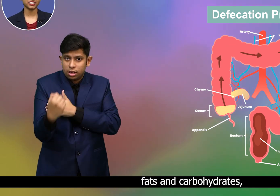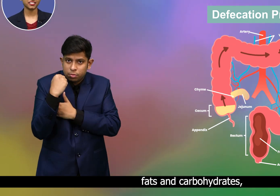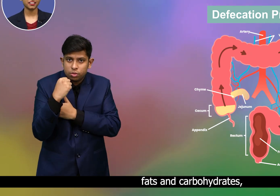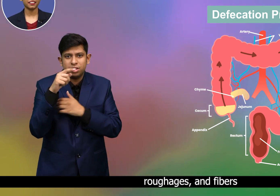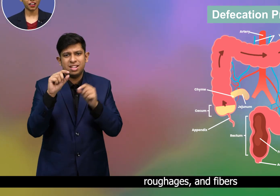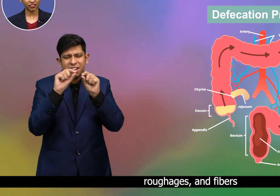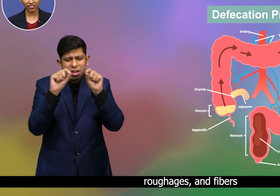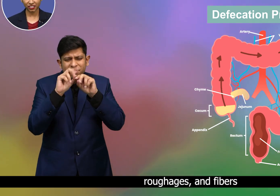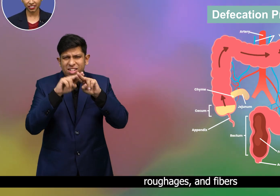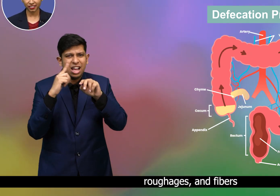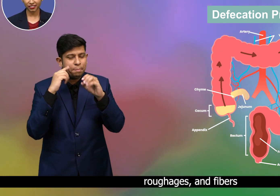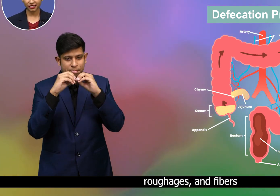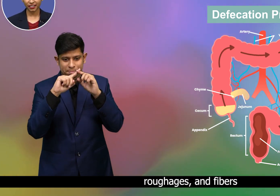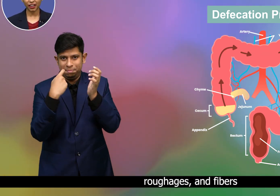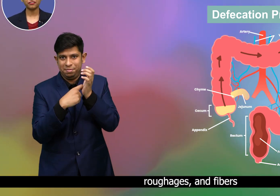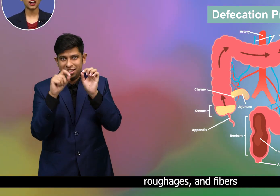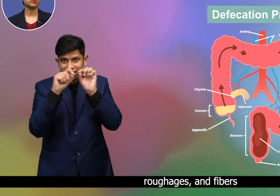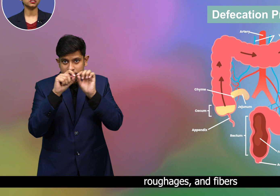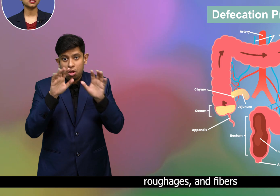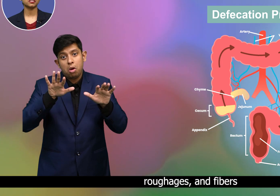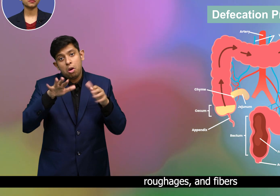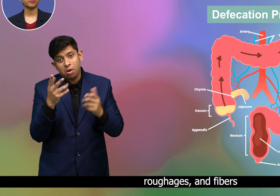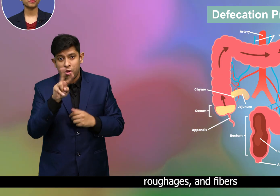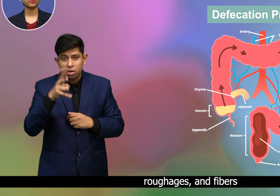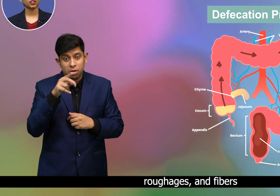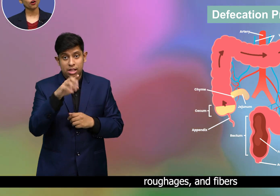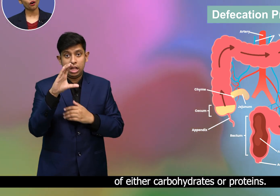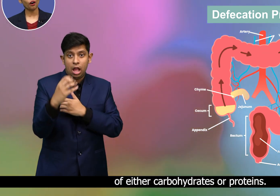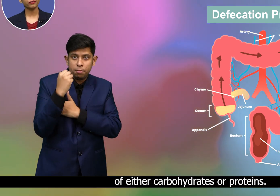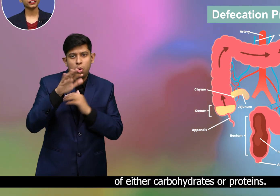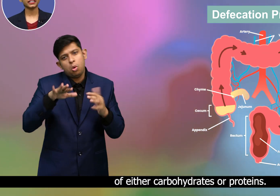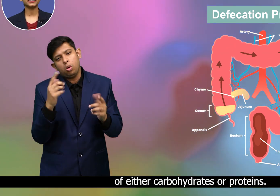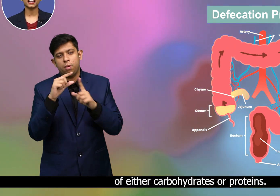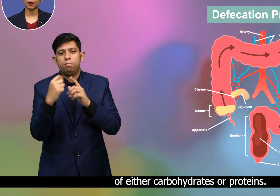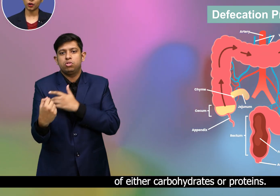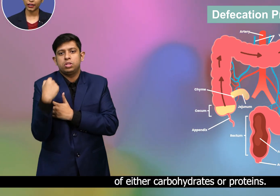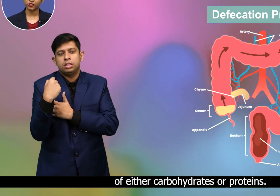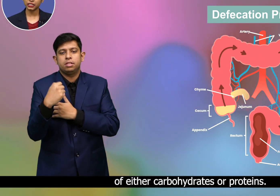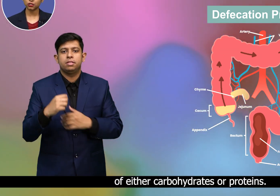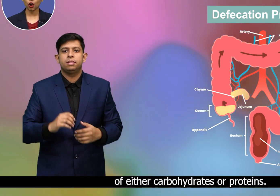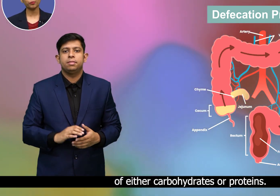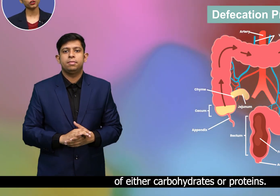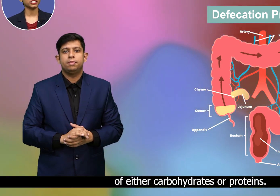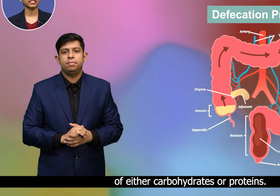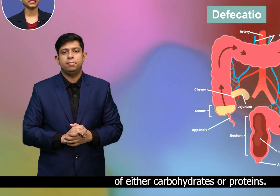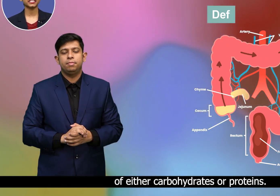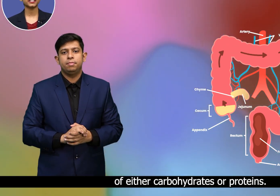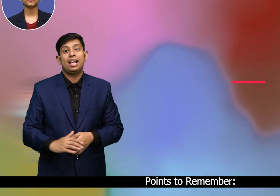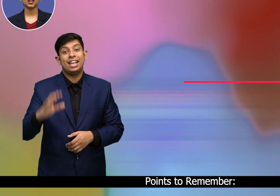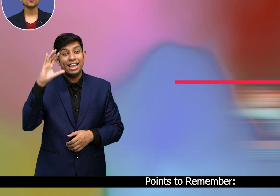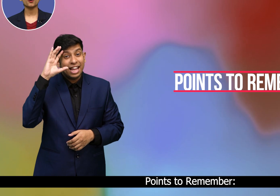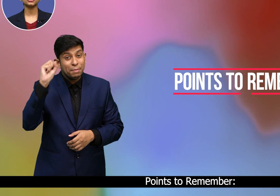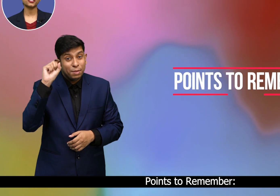carbohydrates, roughages and fibers of either carbohydrates or